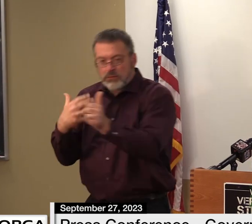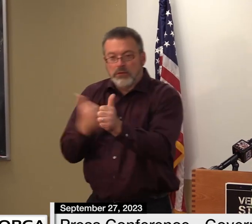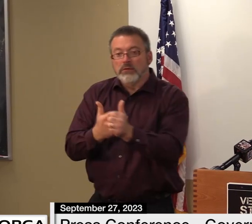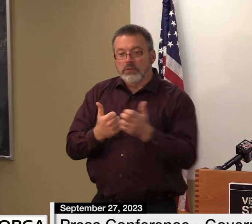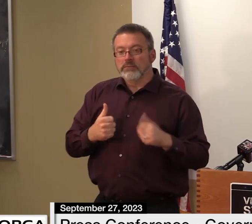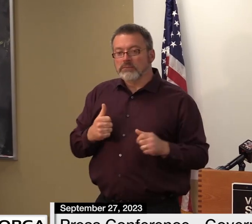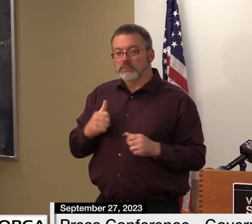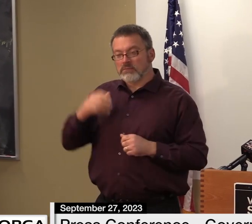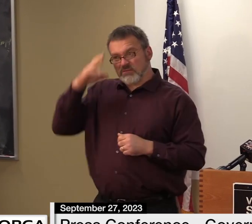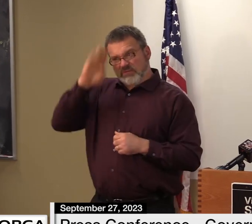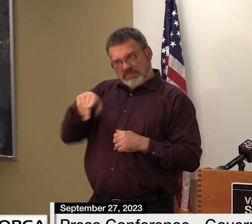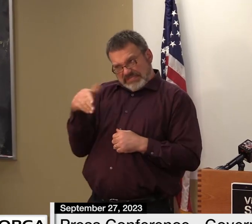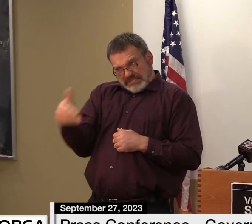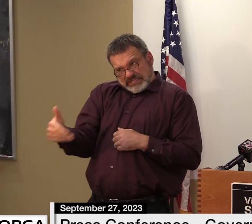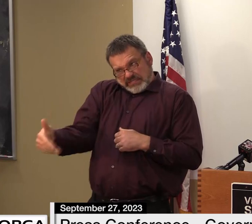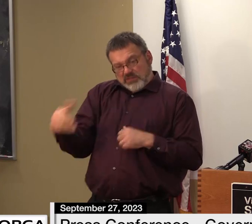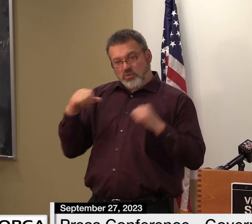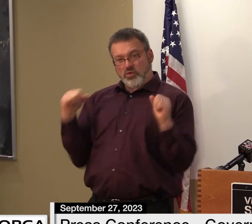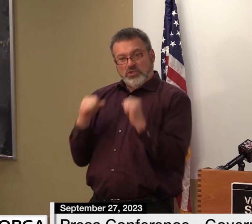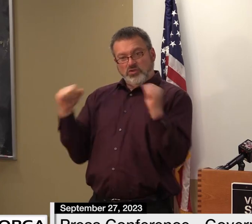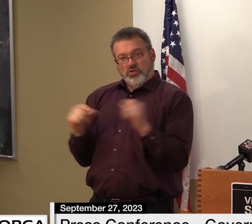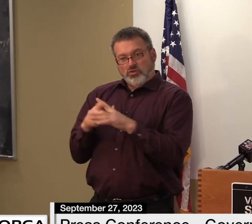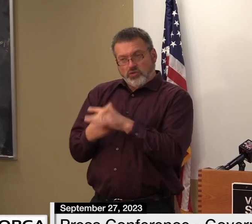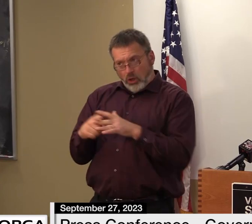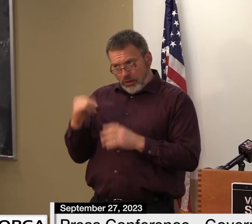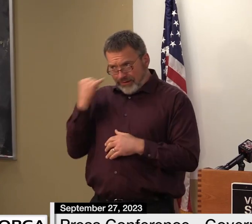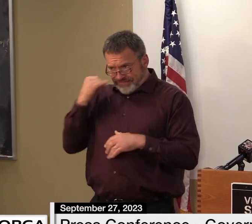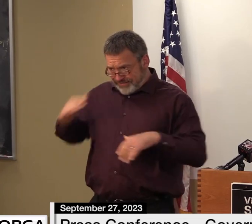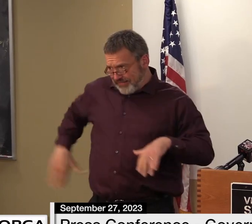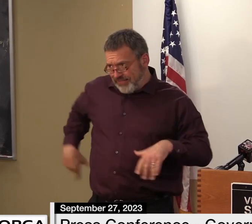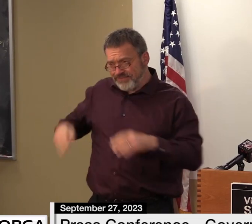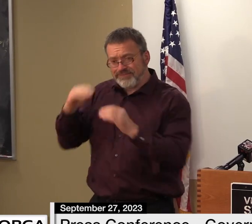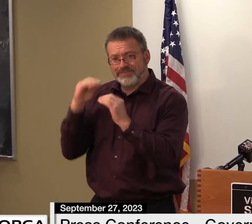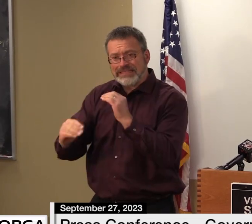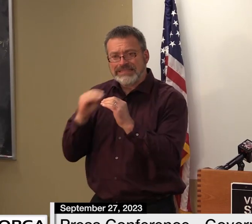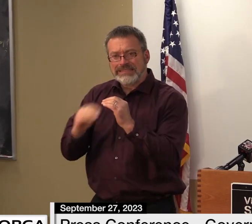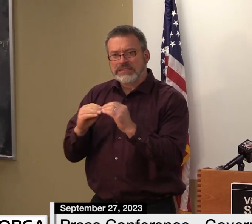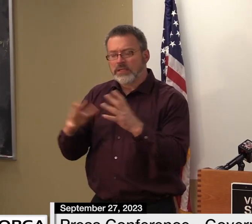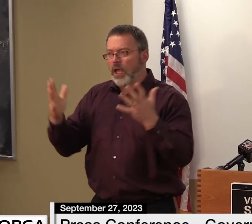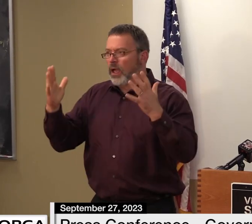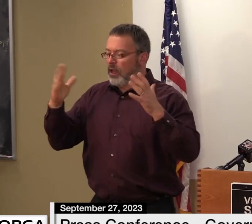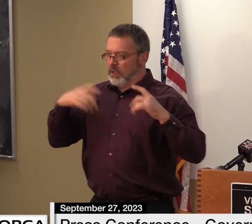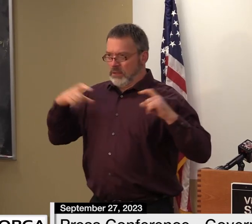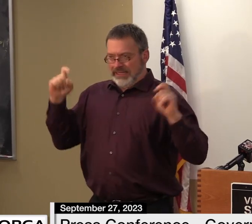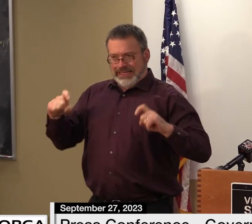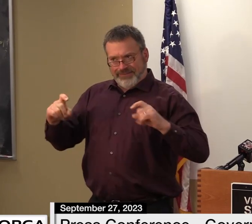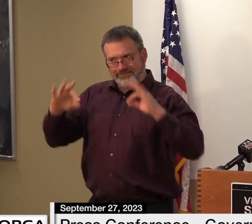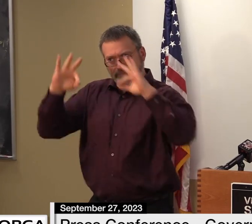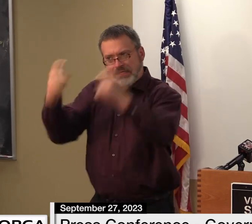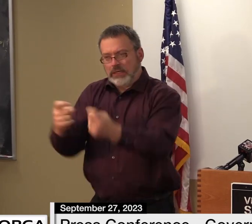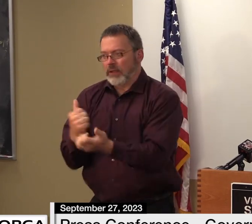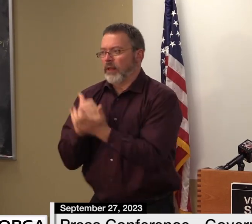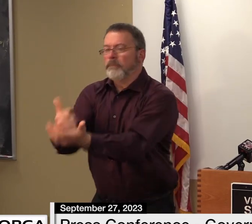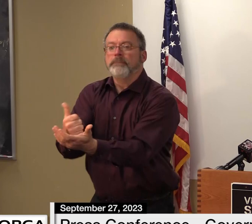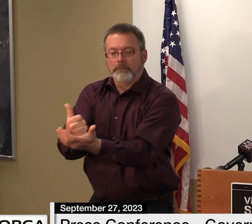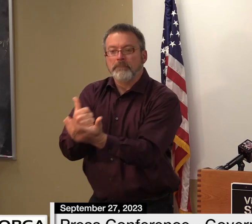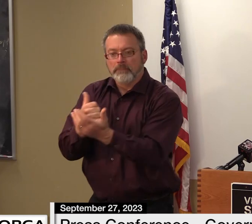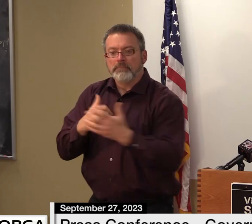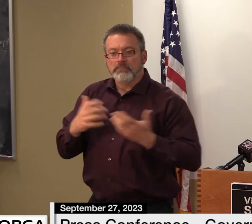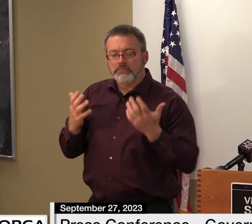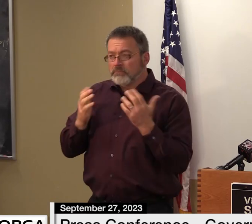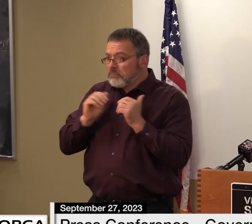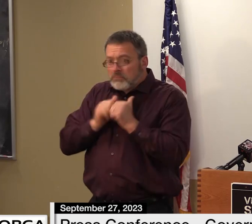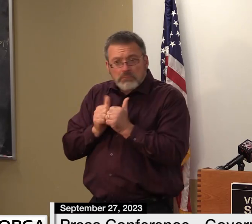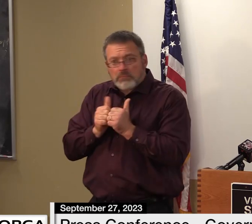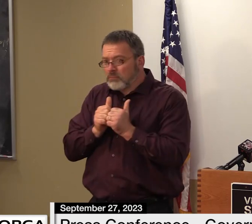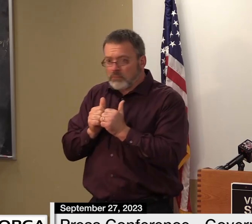make sure those who haven't been able to make the needed repairs get that help that they need. To do that, we need a better